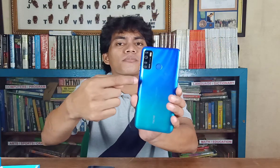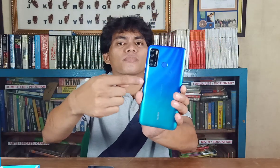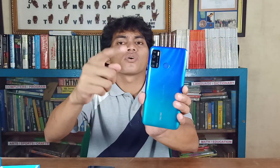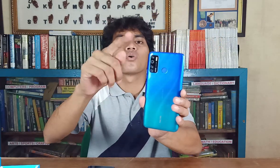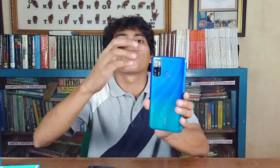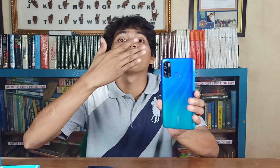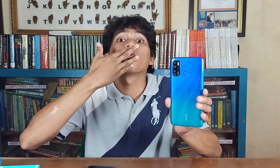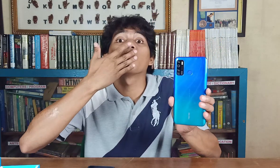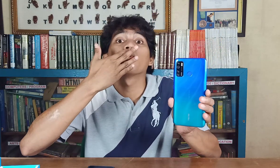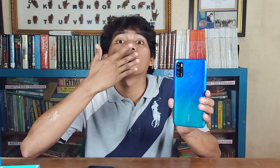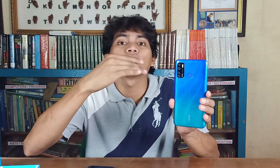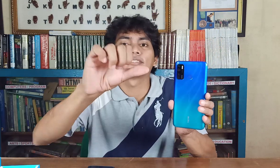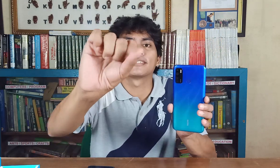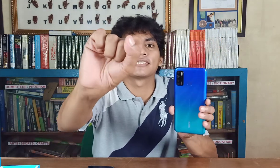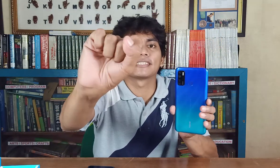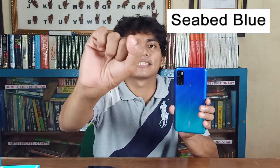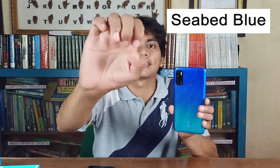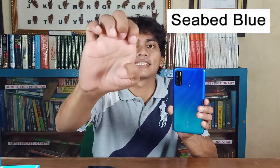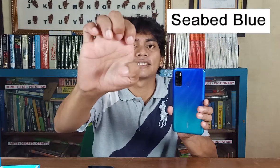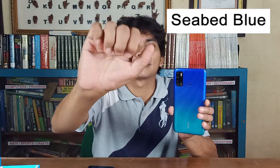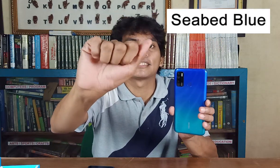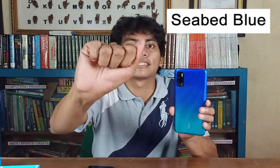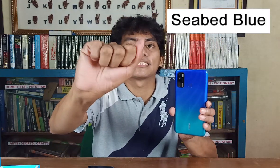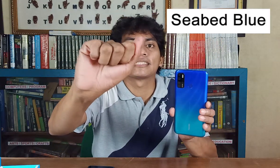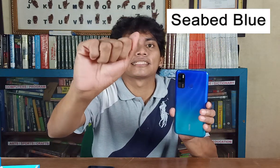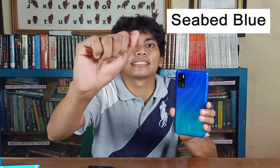The color of this model is seabed